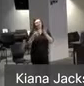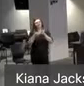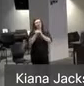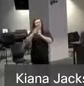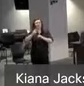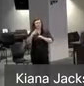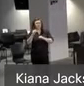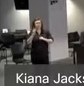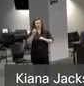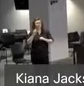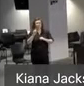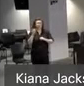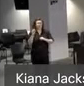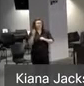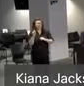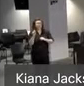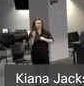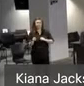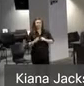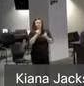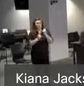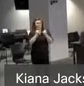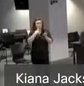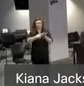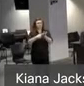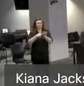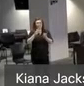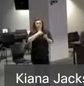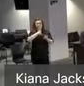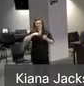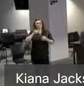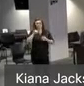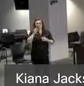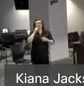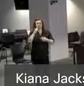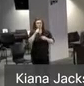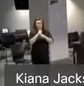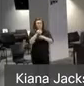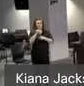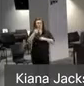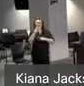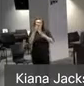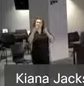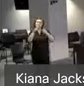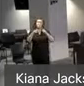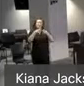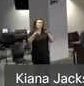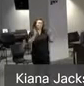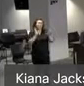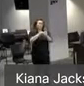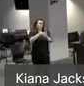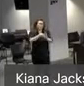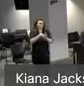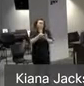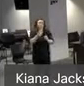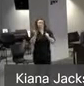also review the member rates for 2021, and I'll touch briefly on open enrollment. I'll conclude by proposing the formal